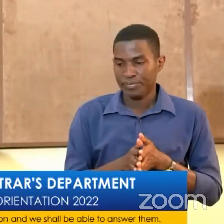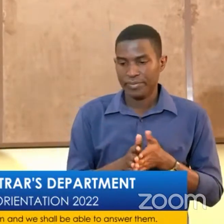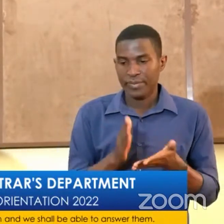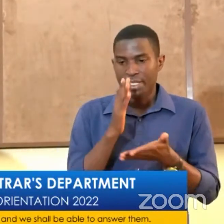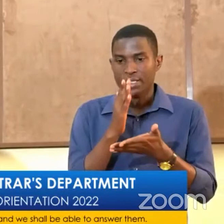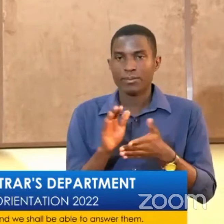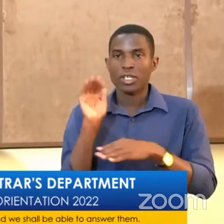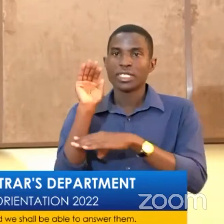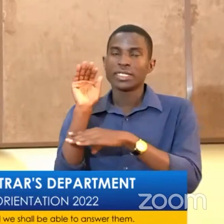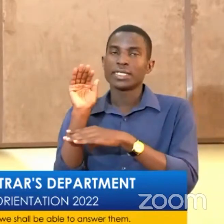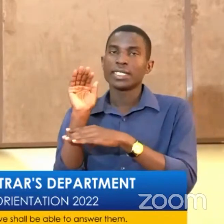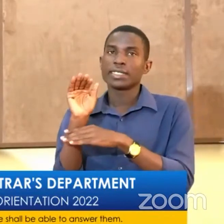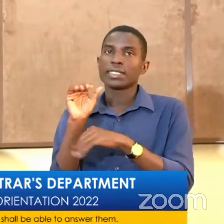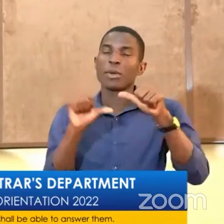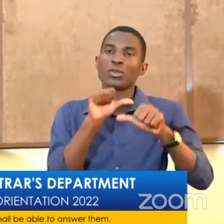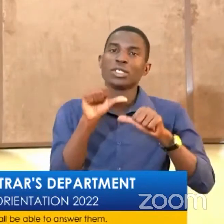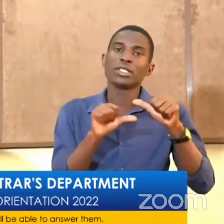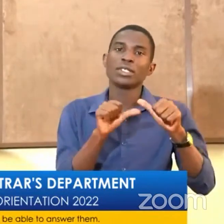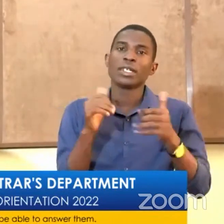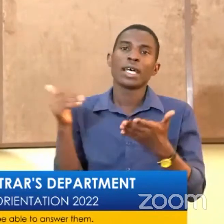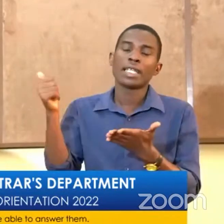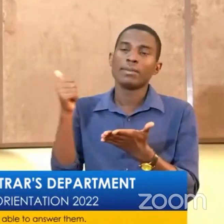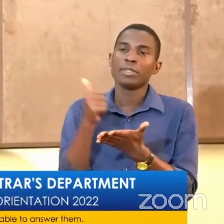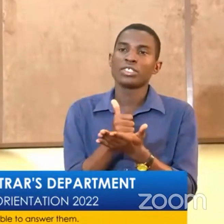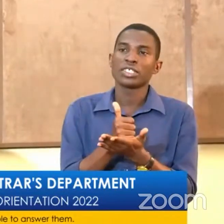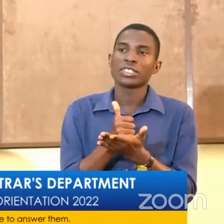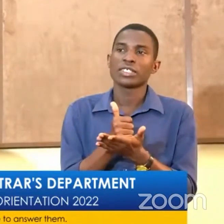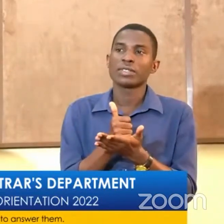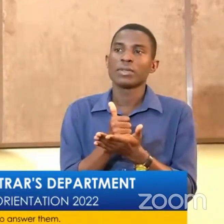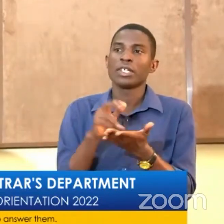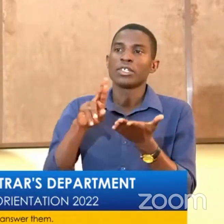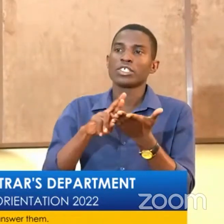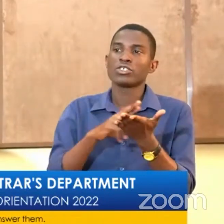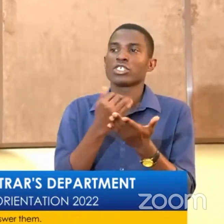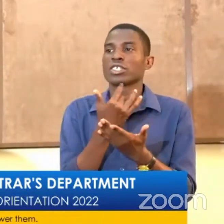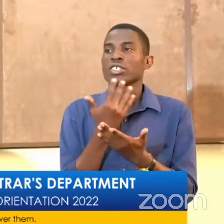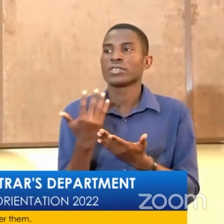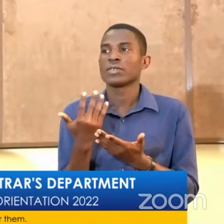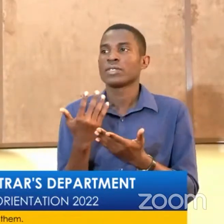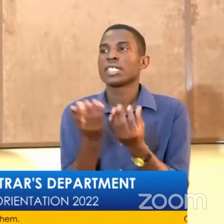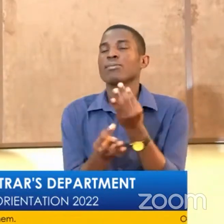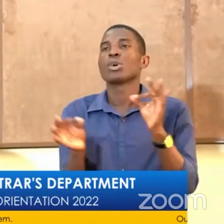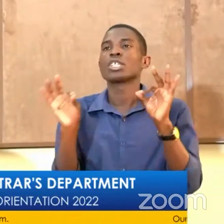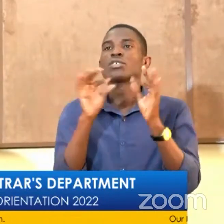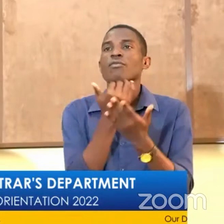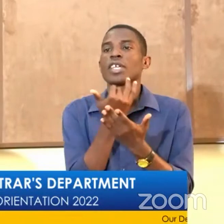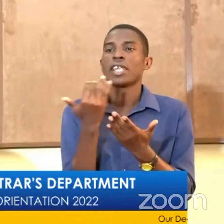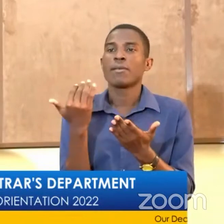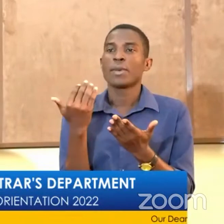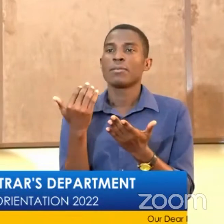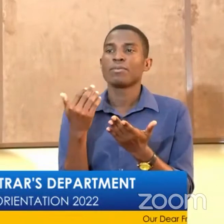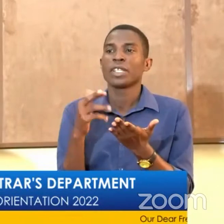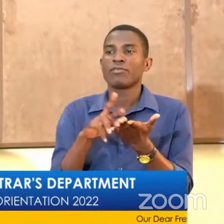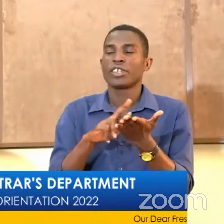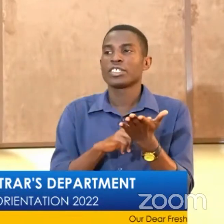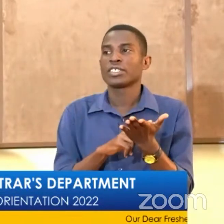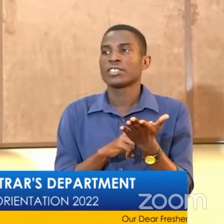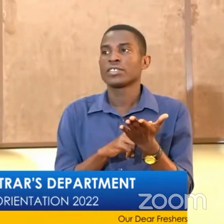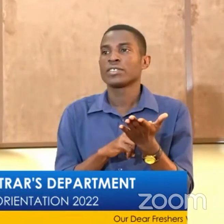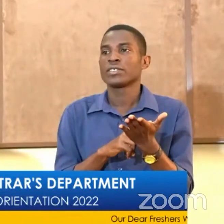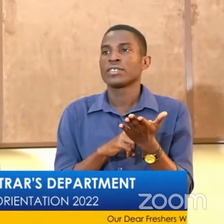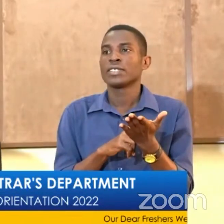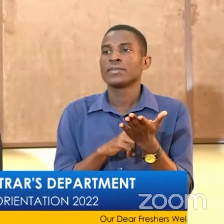somebody asks about the admission registration number. What is the importance? And as somebody in